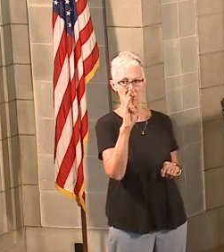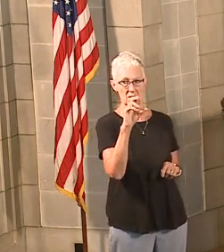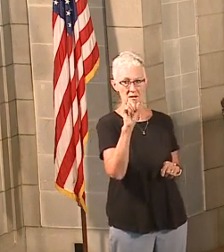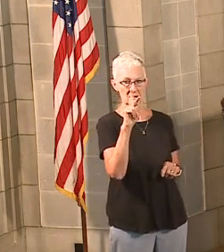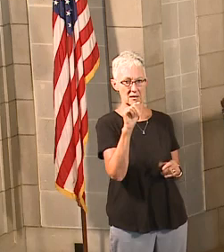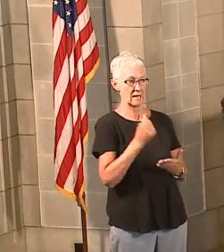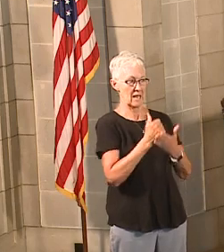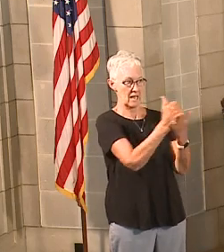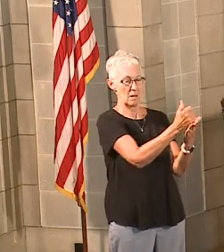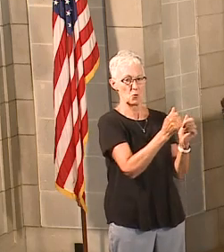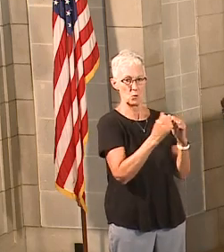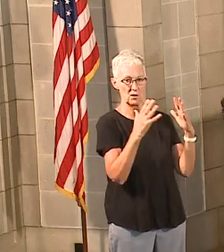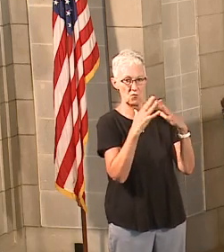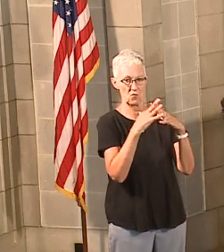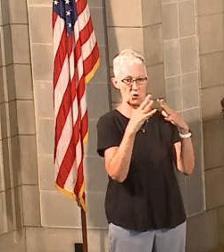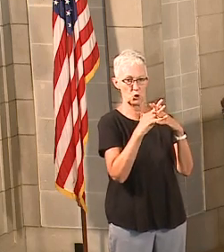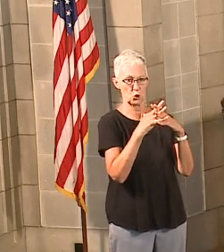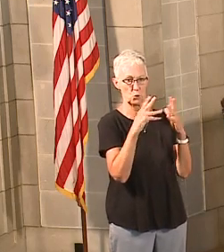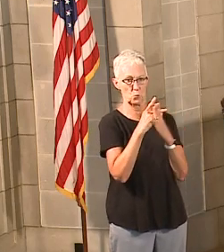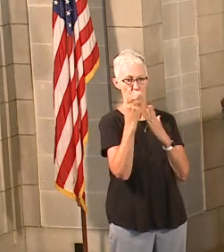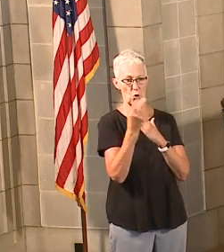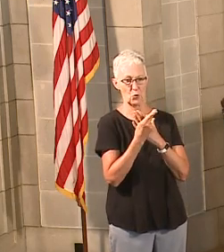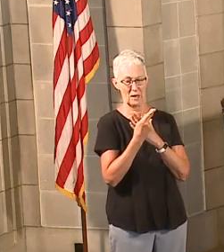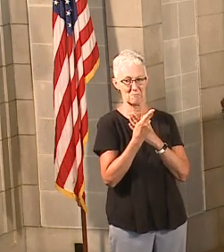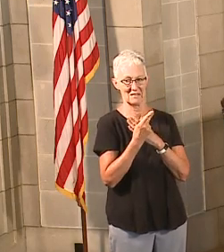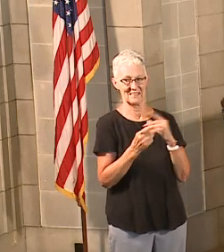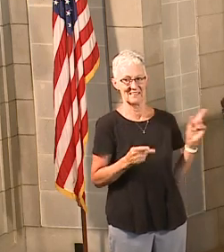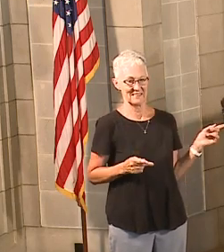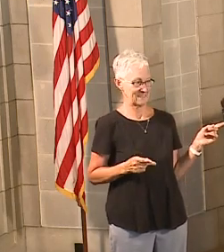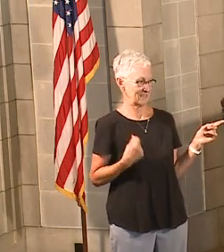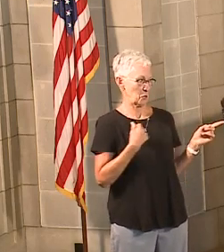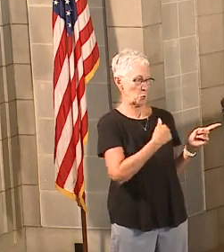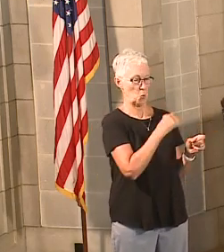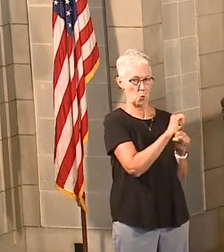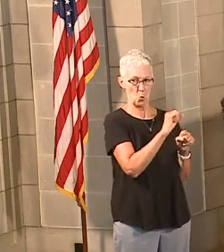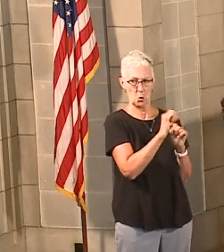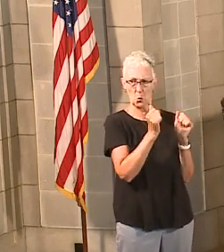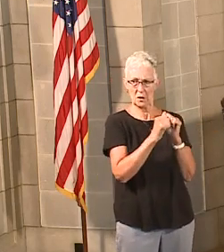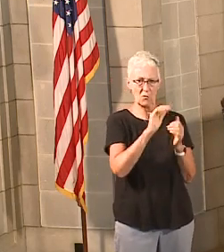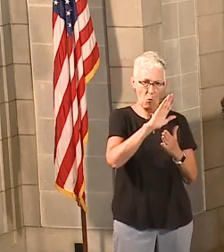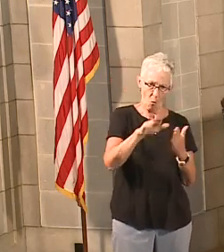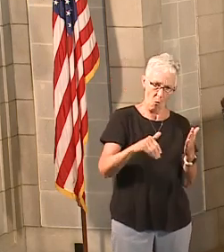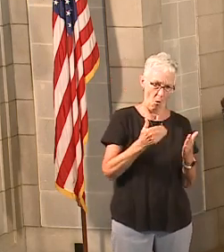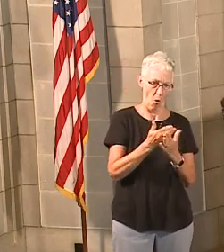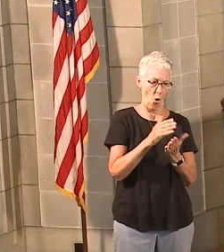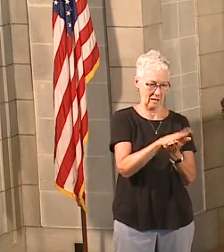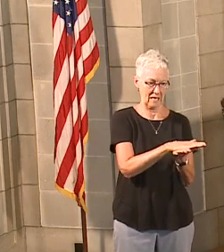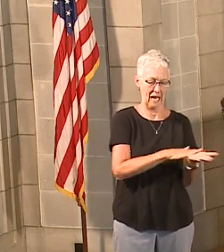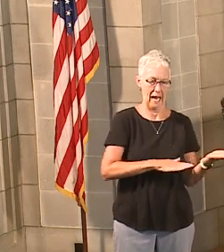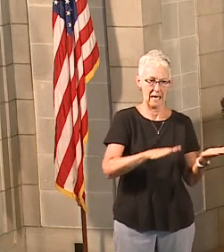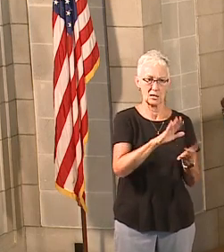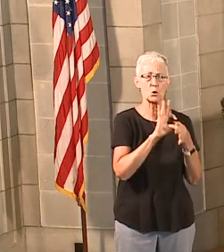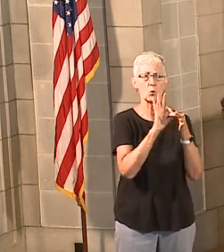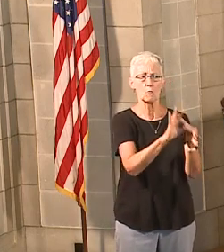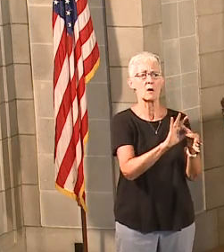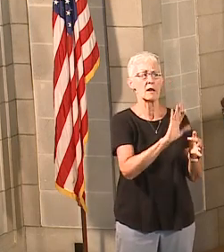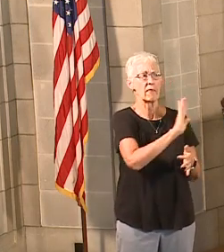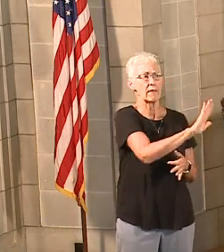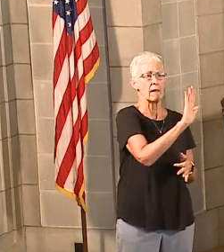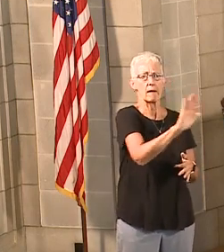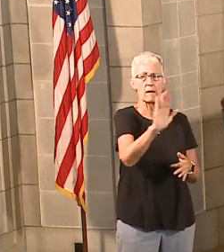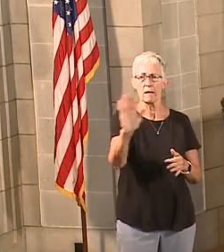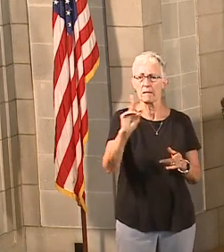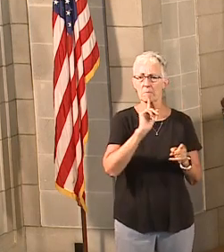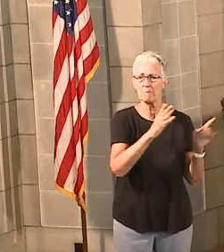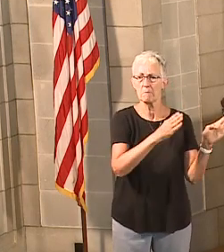football program? Again, we are continuing to work with all of our institutions of higher education with regard to their plans to opening up